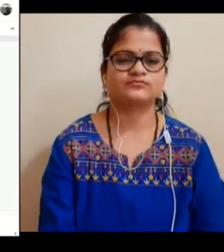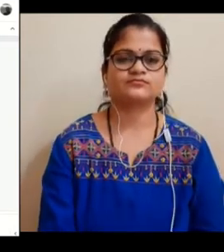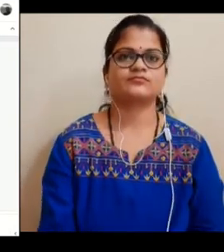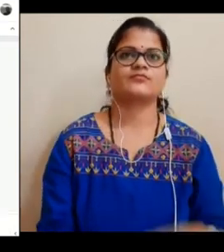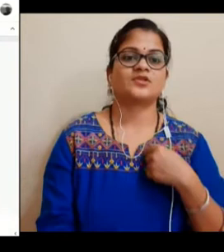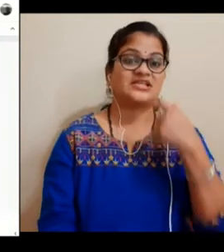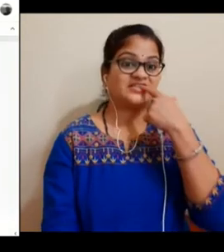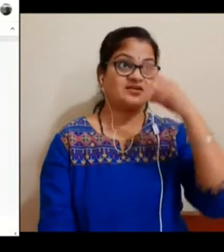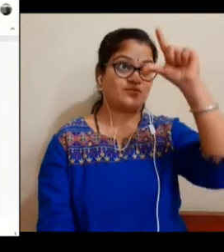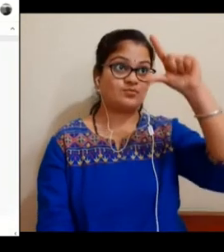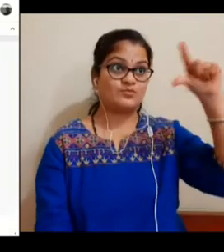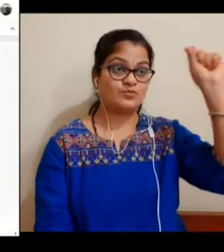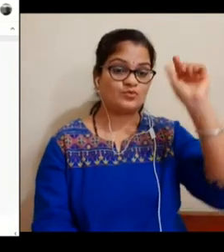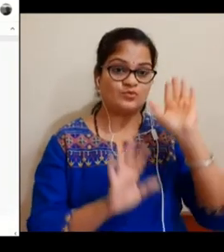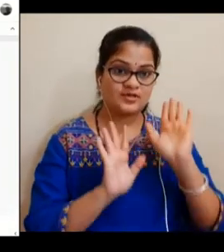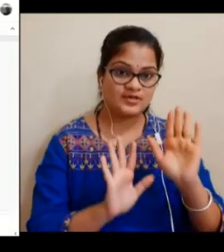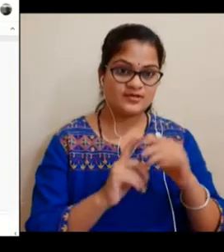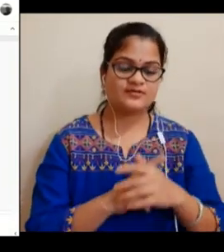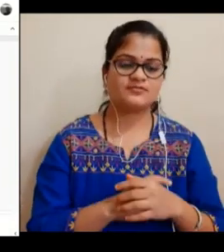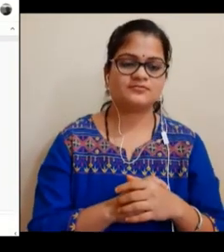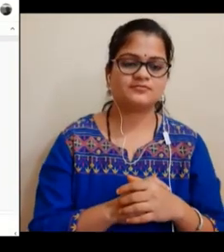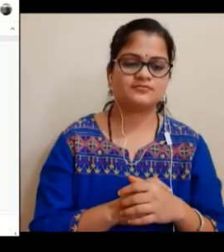Then I'll have moon.